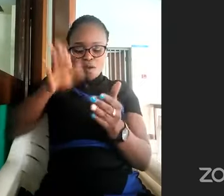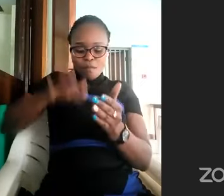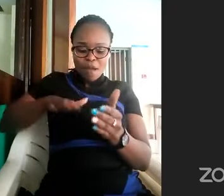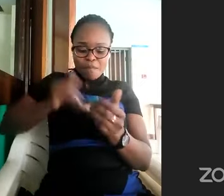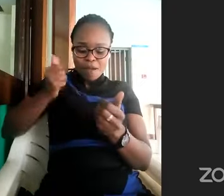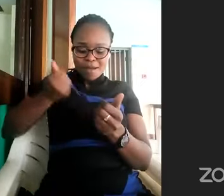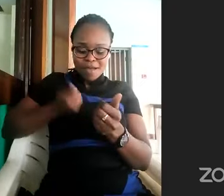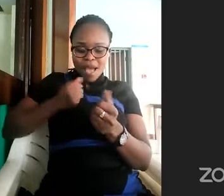SGBV.